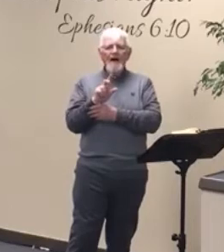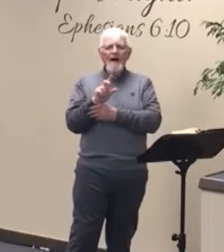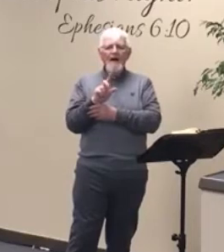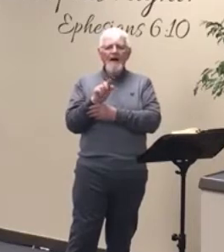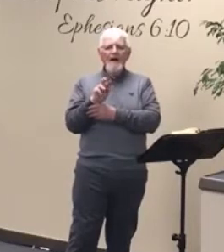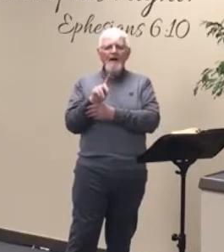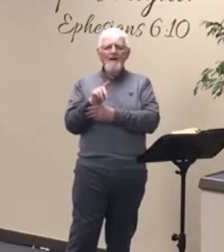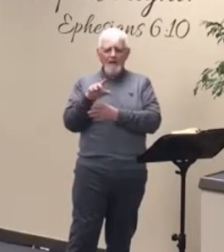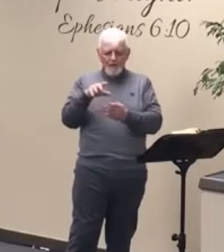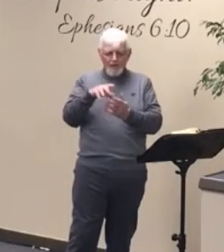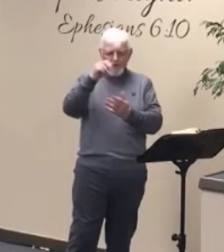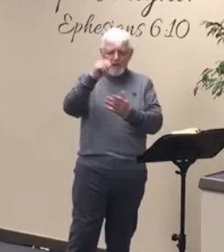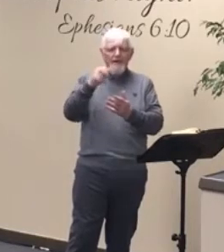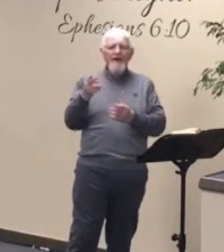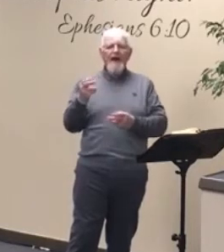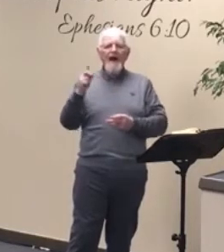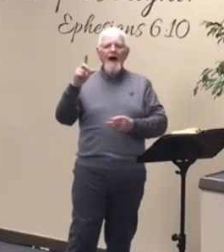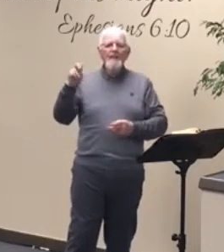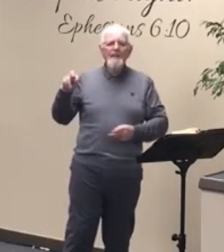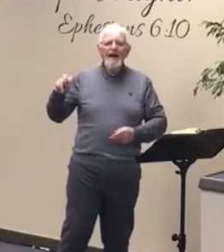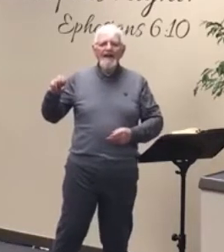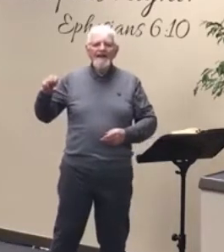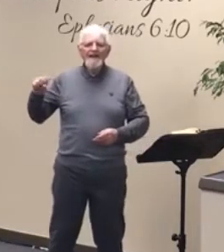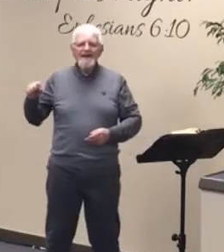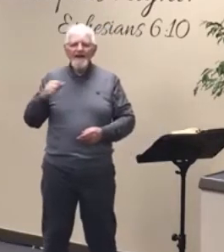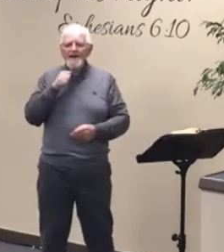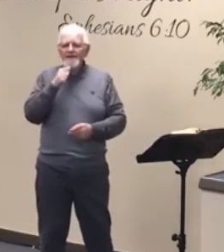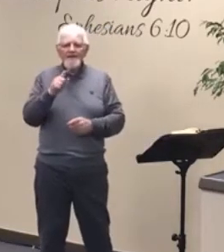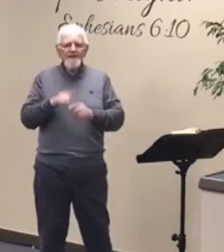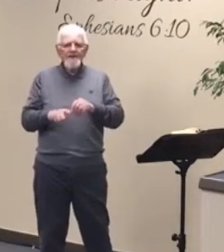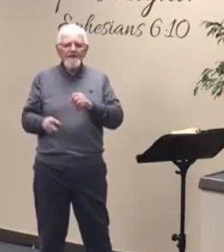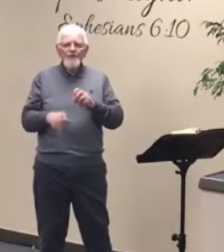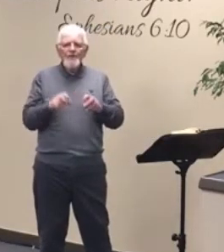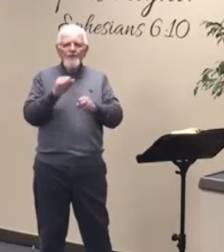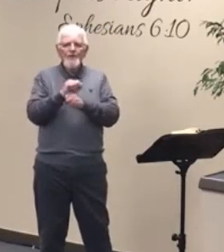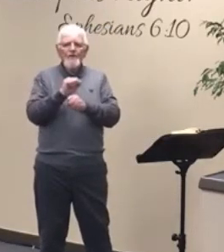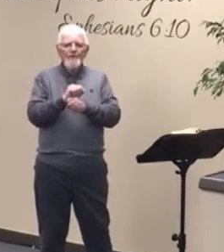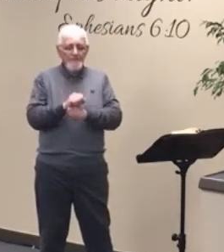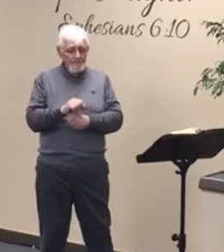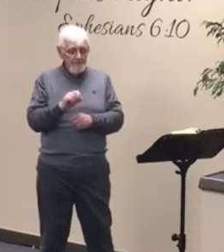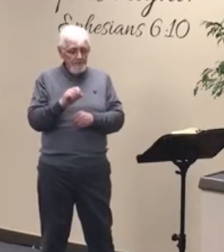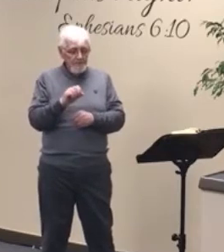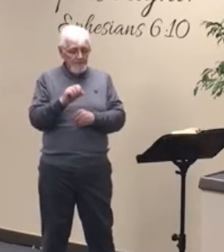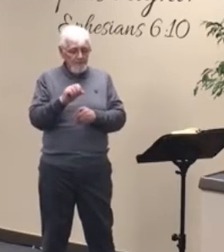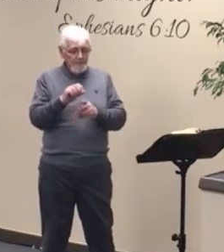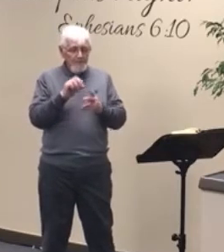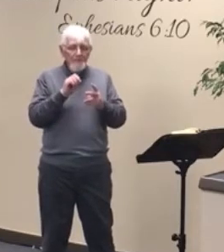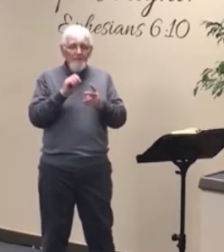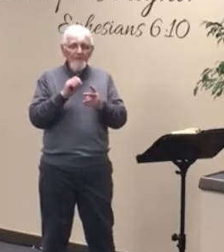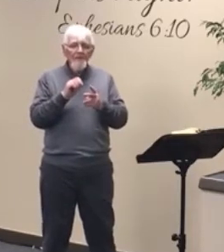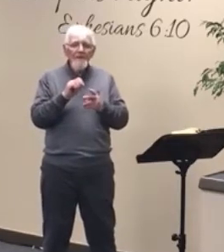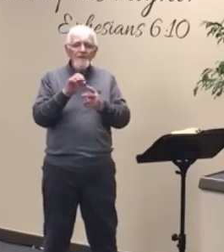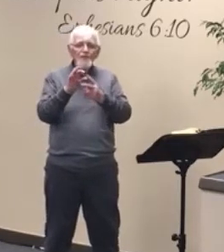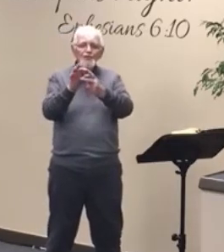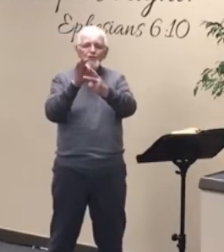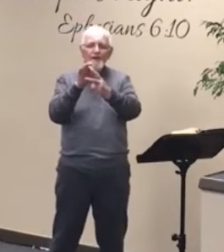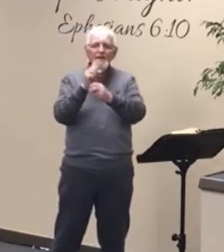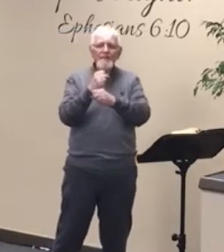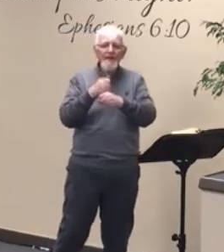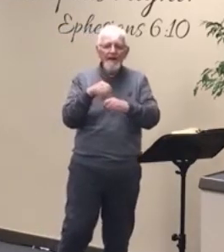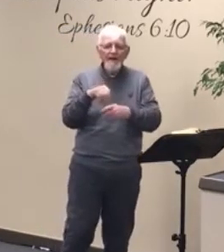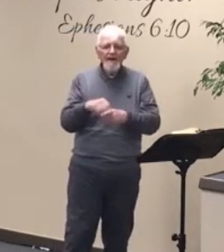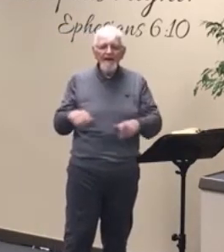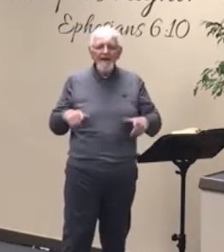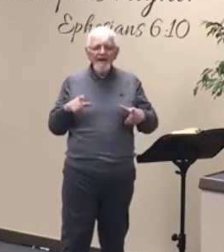learned helplessness. And a person believes that the chances made, that the choices made in life have